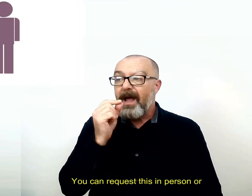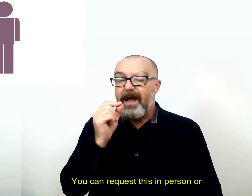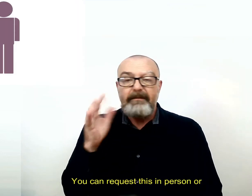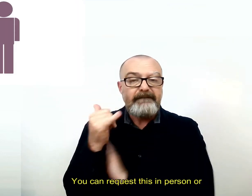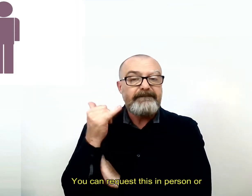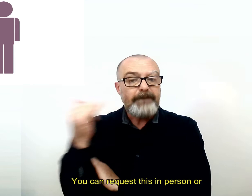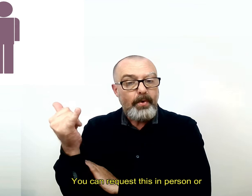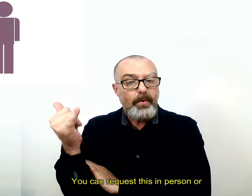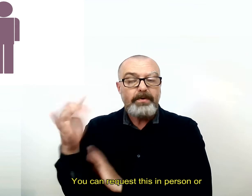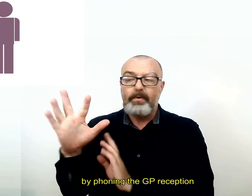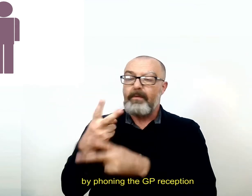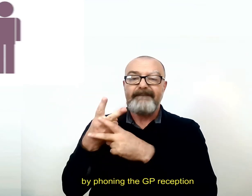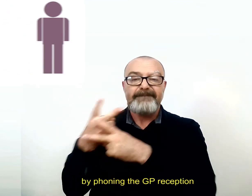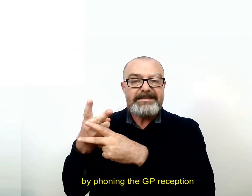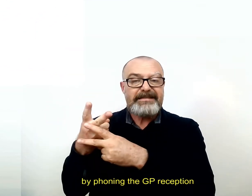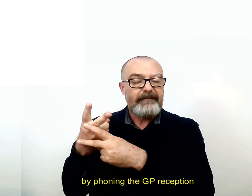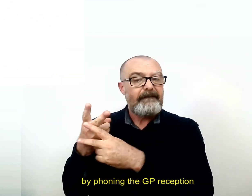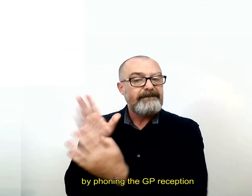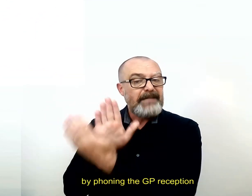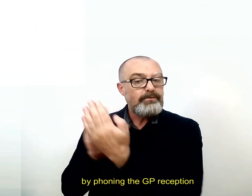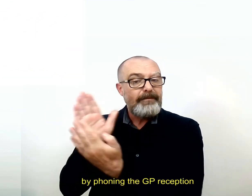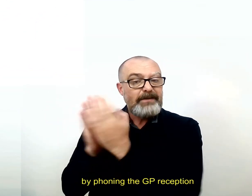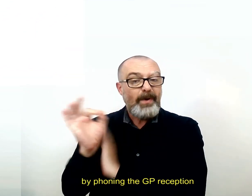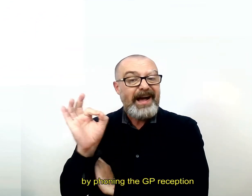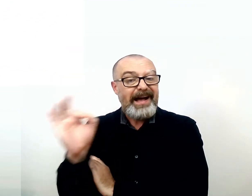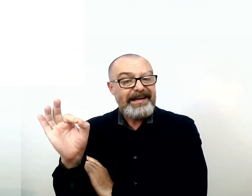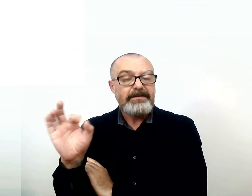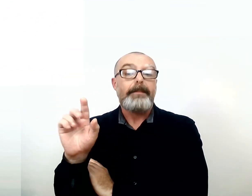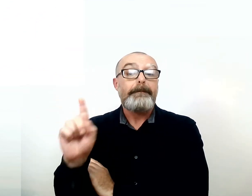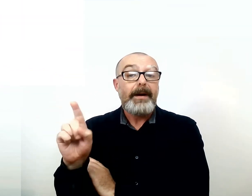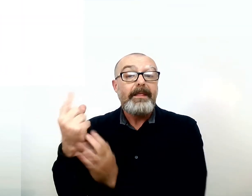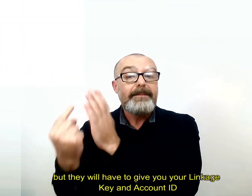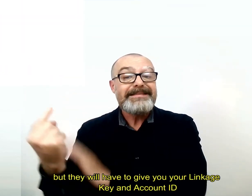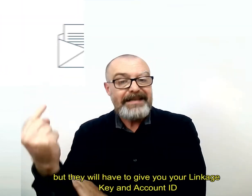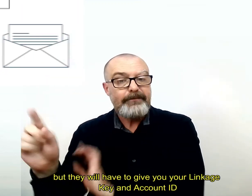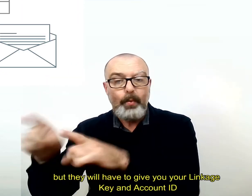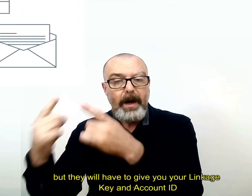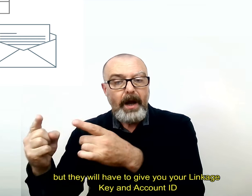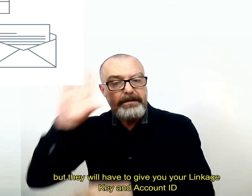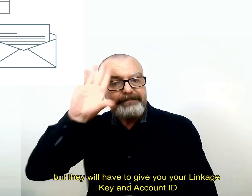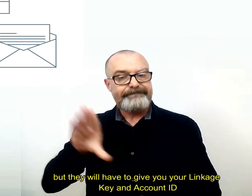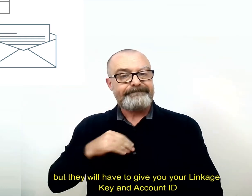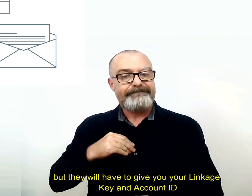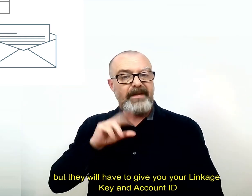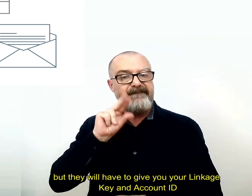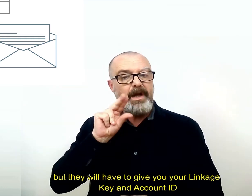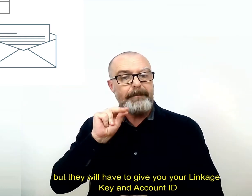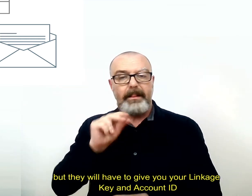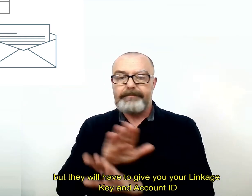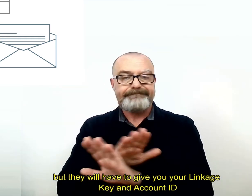You can request this in person or by phoning the practice receptionist. They will have to give you your linkage key and account ID in